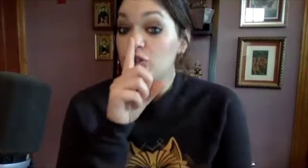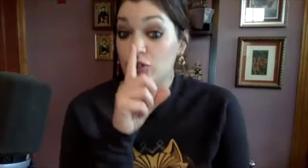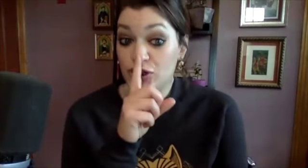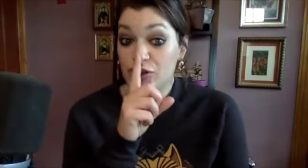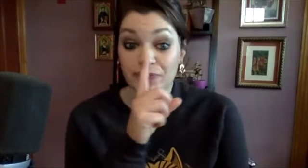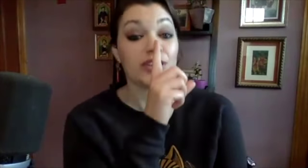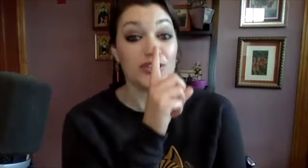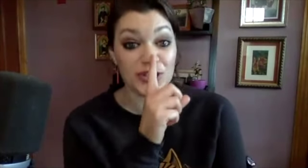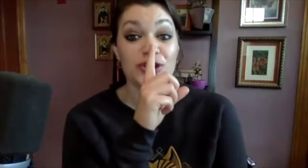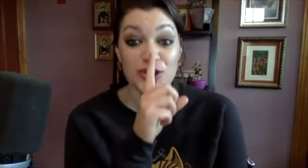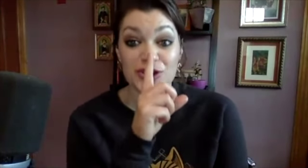shh.